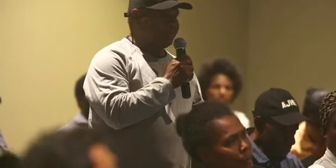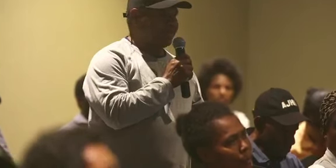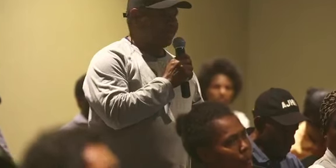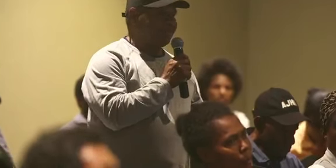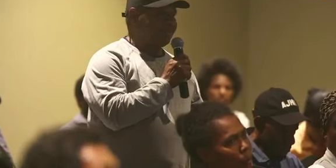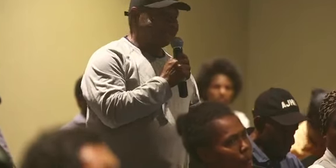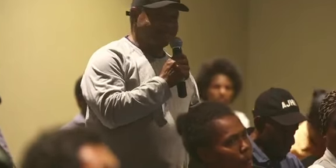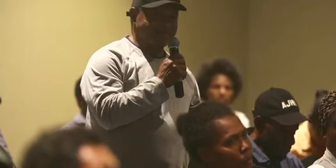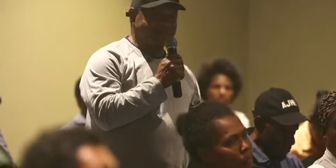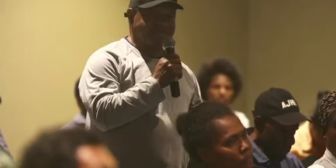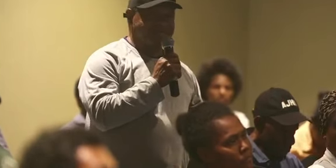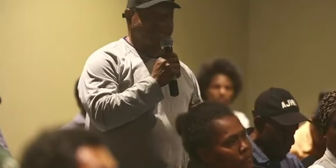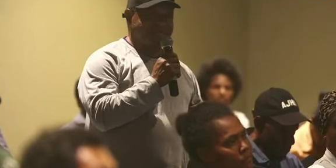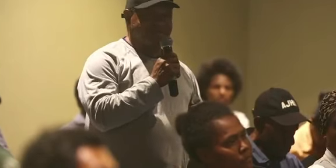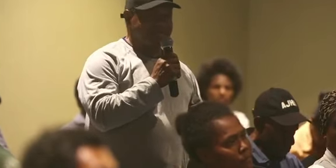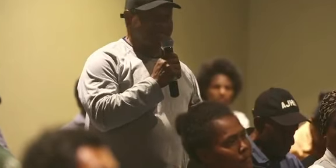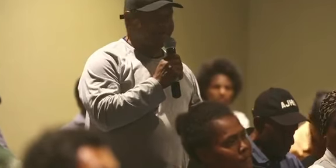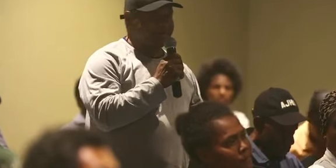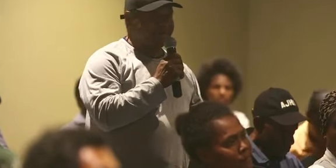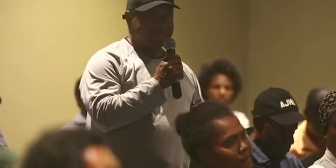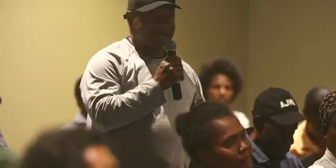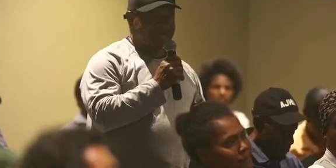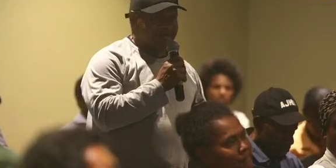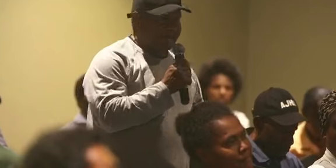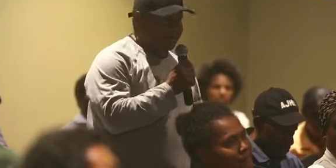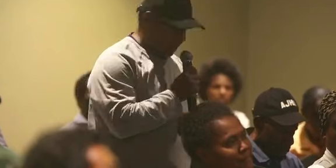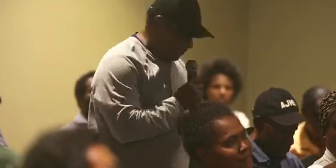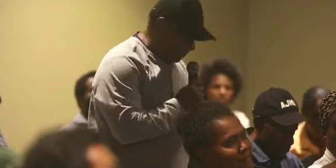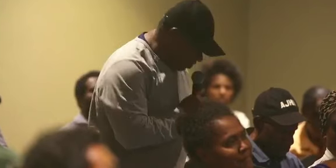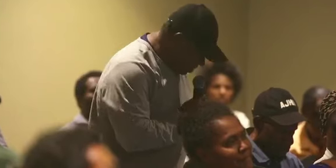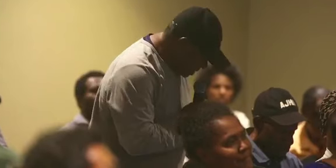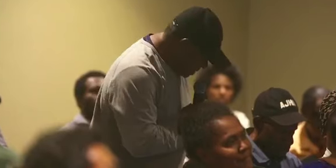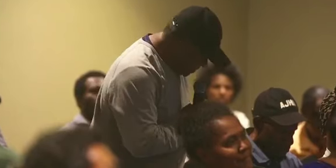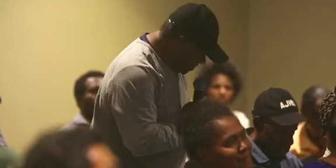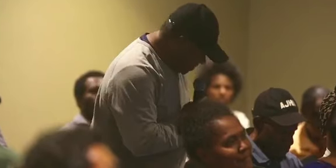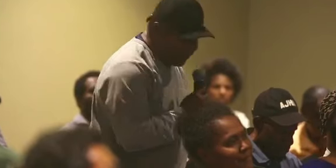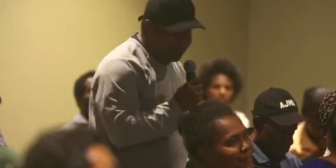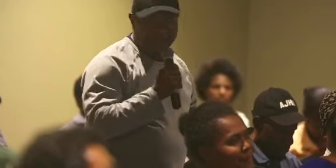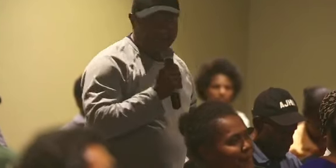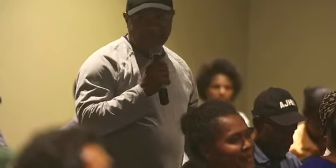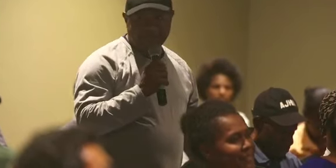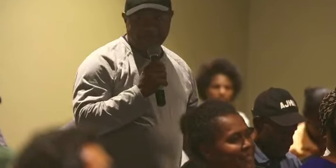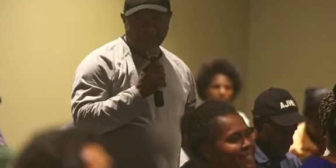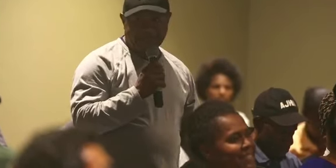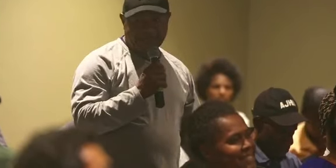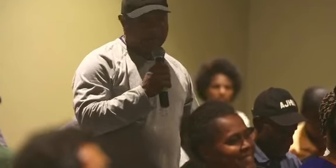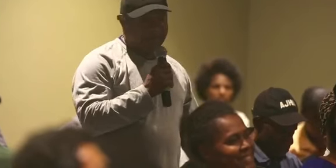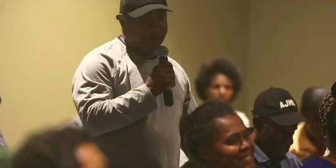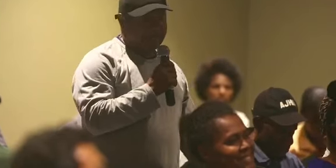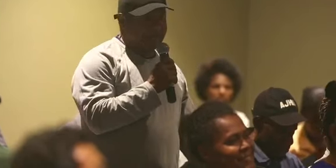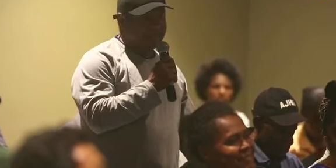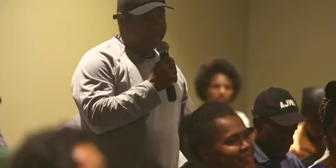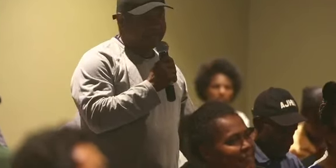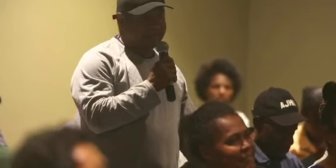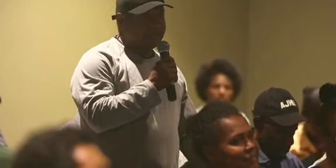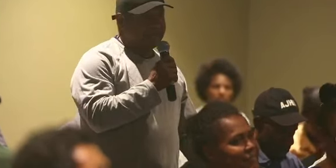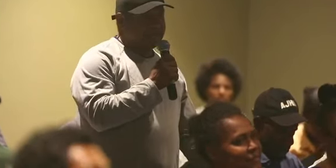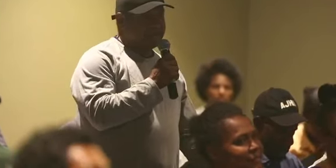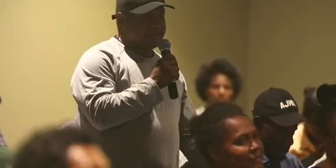So you are too fast and went and sit down. So I think I will give you the question. Am I right? Okay,